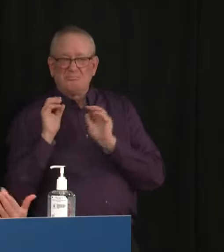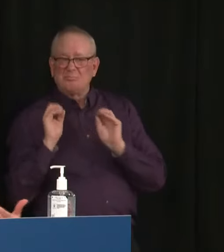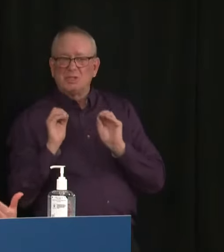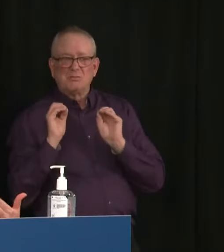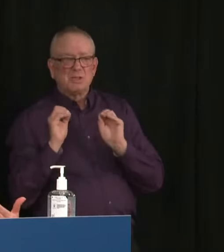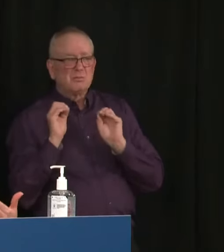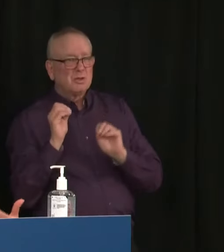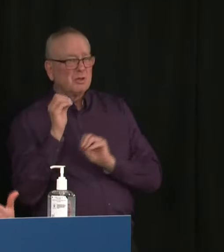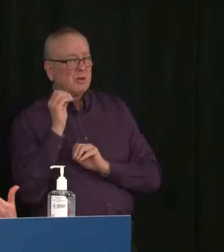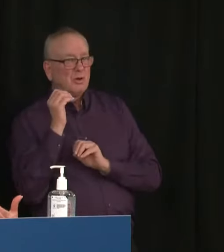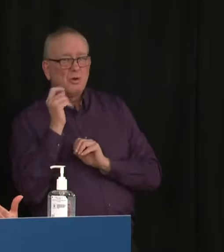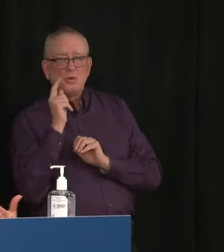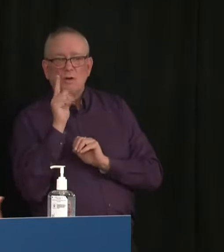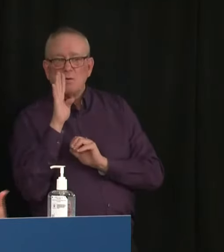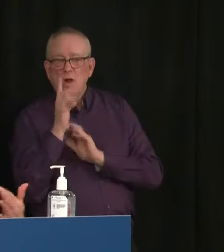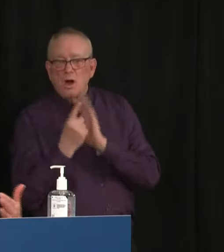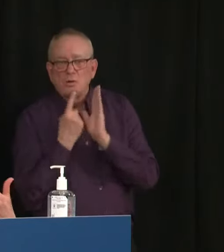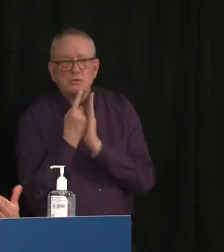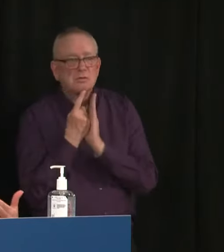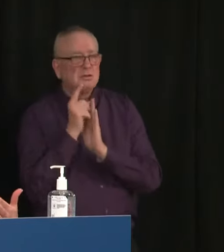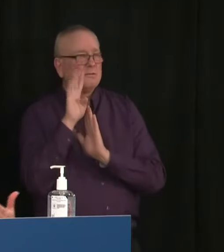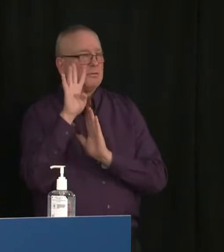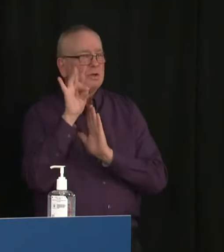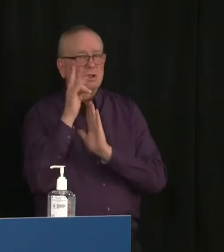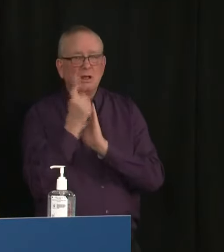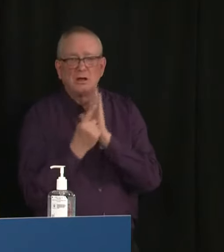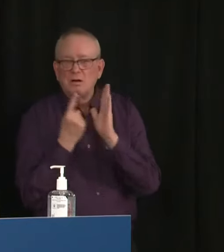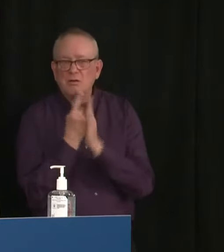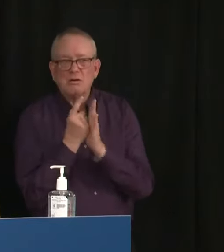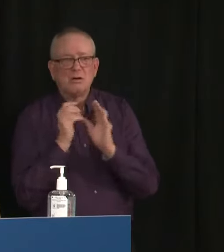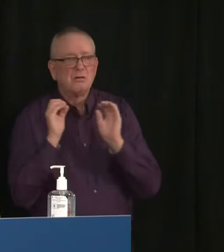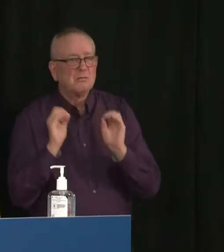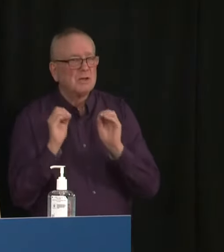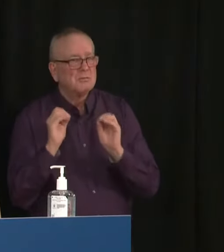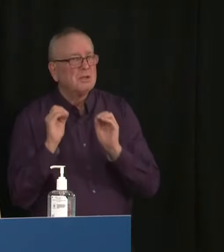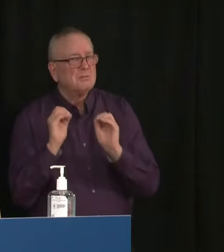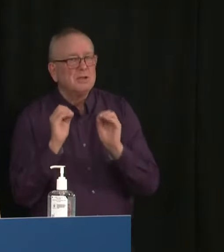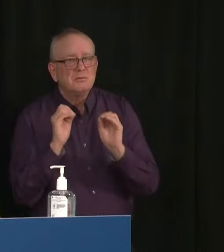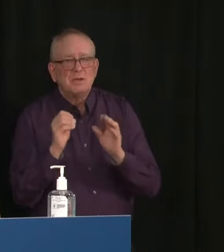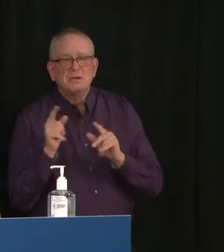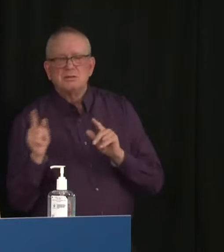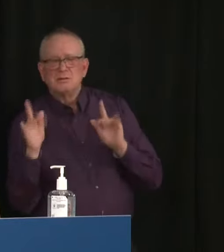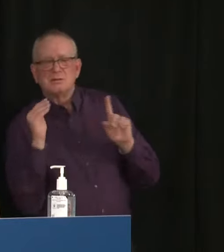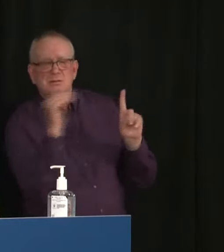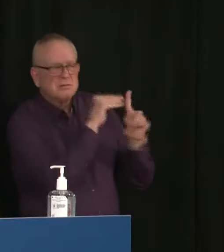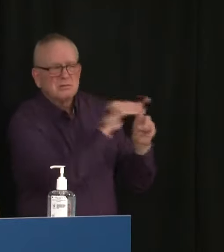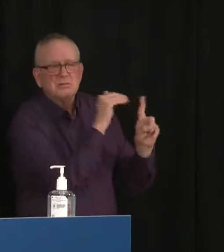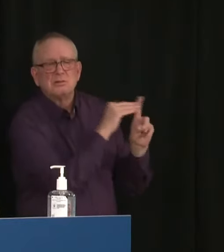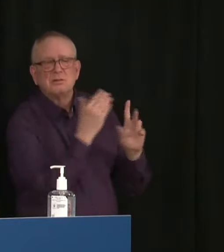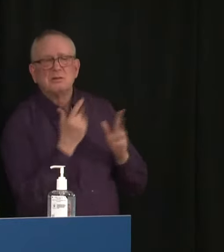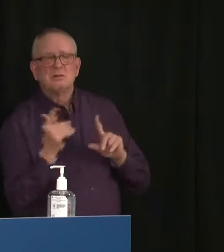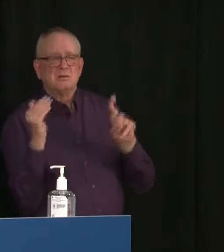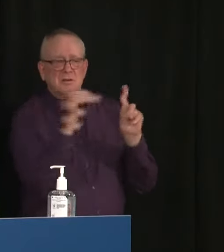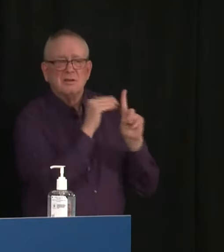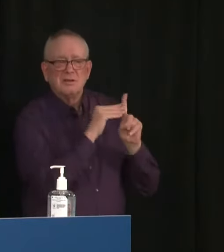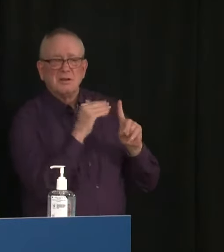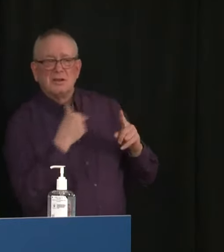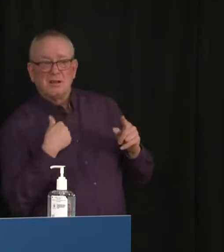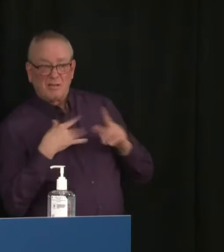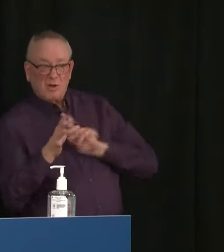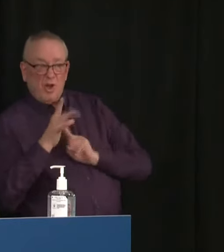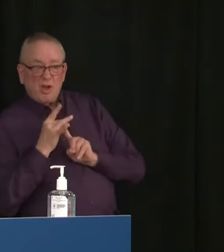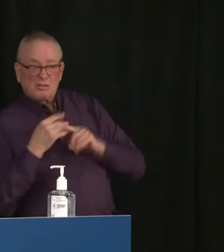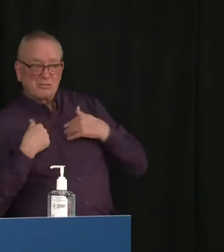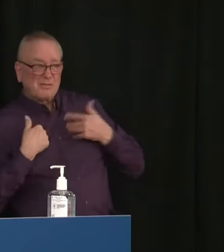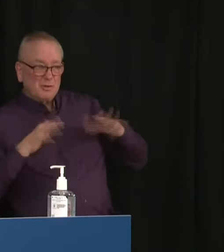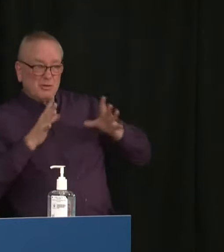hours. So I'd ask them, certainly that 48 hours is the outside limit of what we would expect. If they haven't received that call within 48 hours, then it